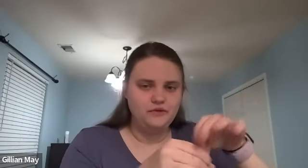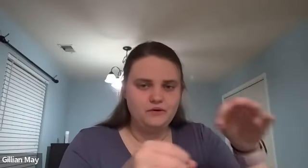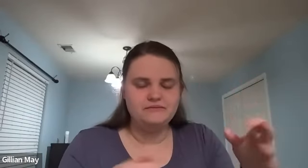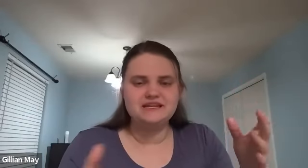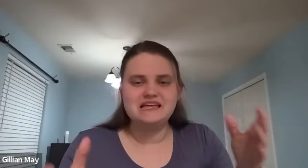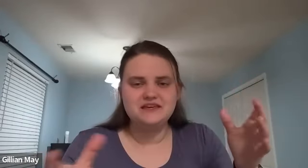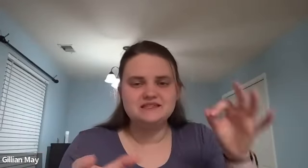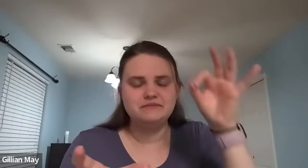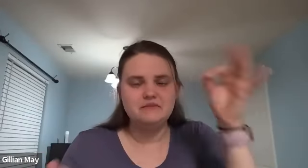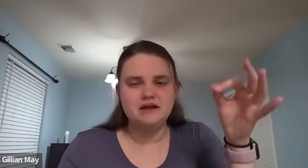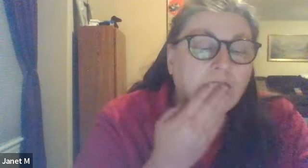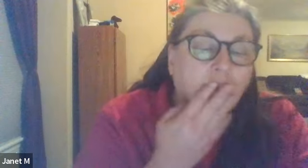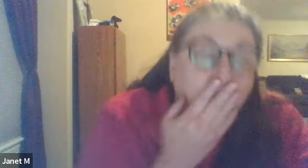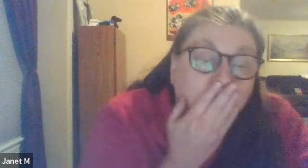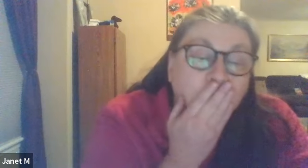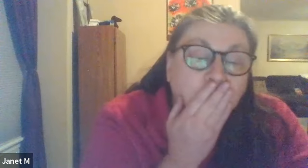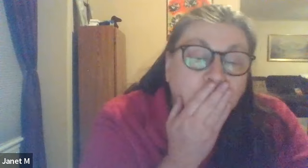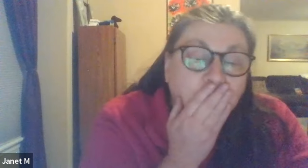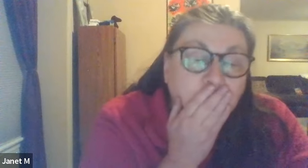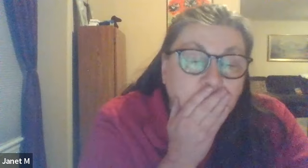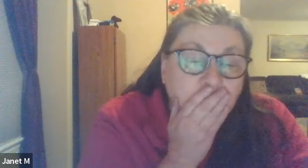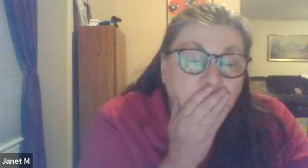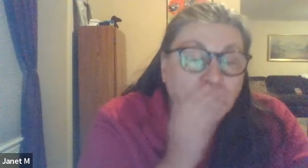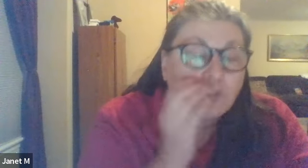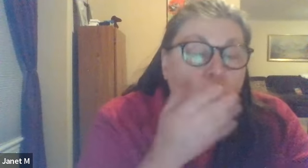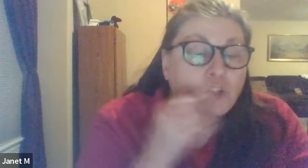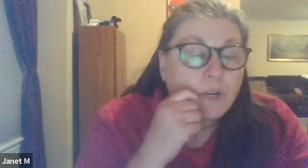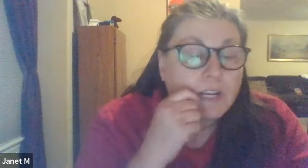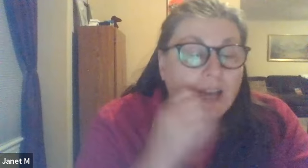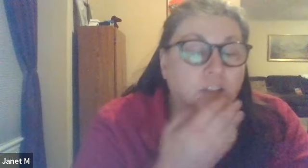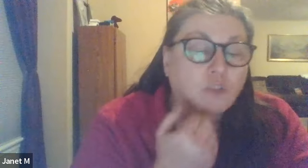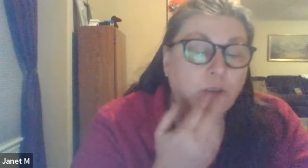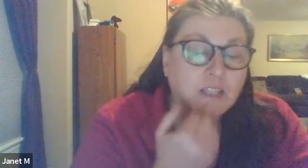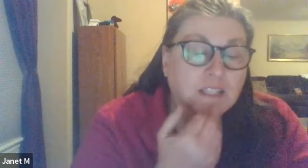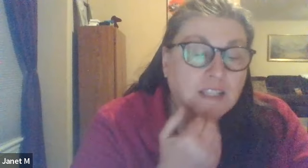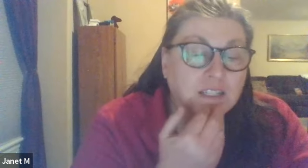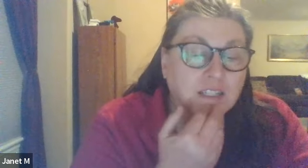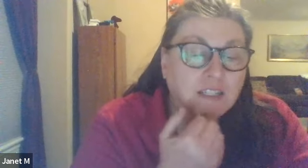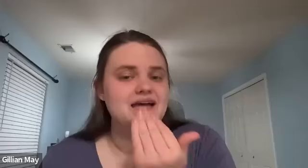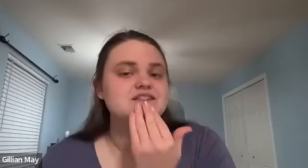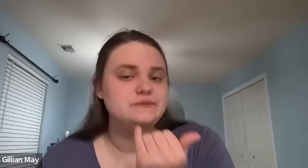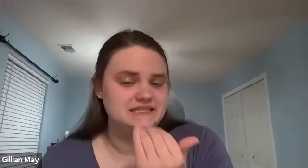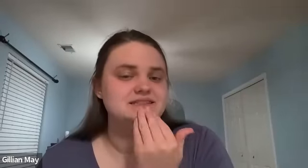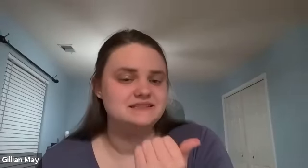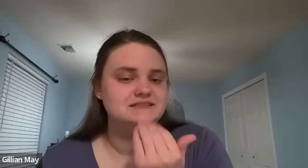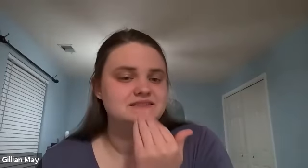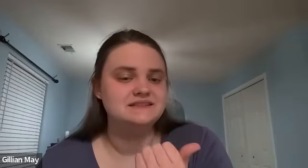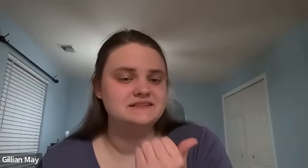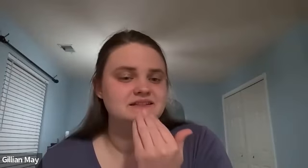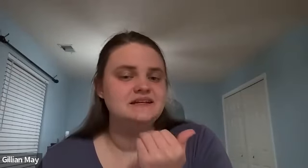though, because I think it's. Do sweet again. Oh. Do sweet again. The sweet, is it this? Sweet, yeah, sweet. Sweet. Oh, okay. And